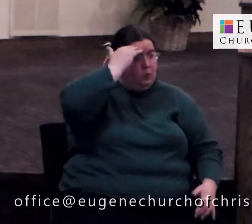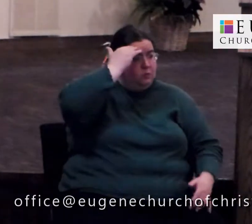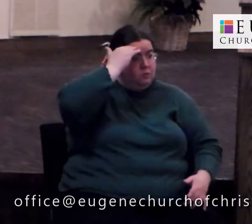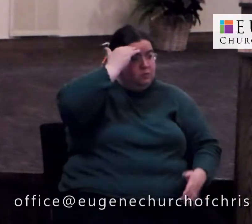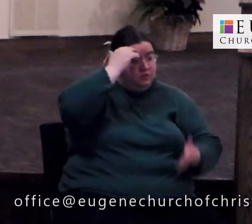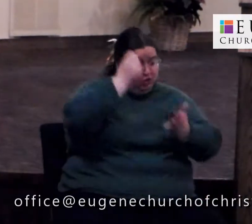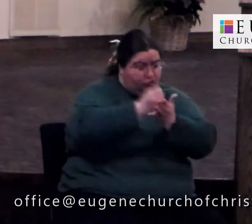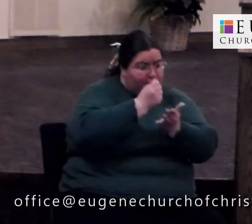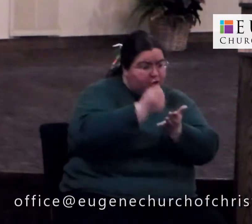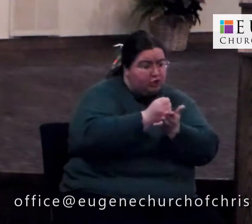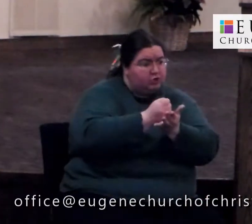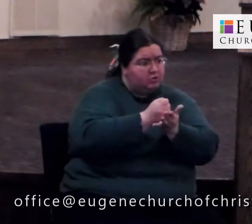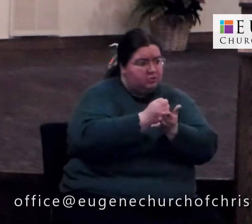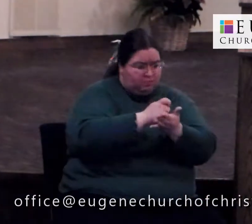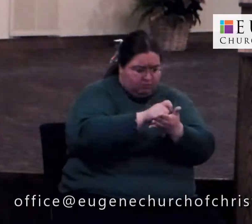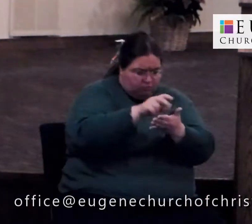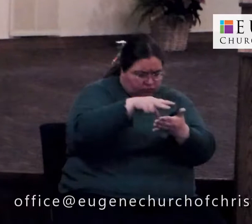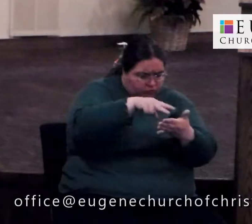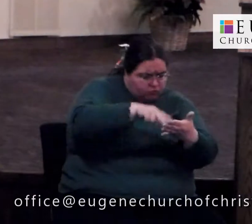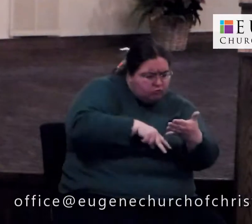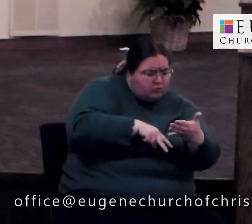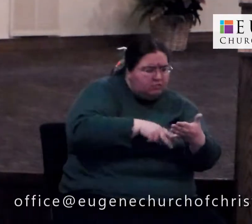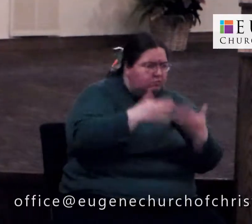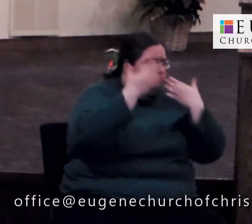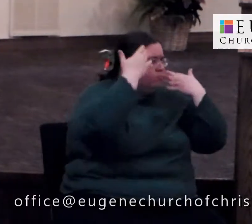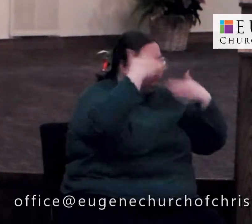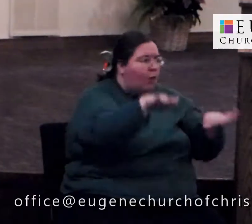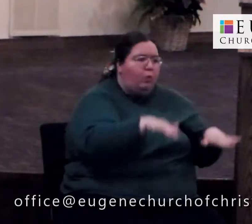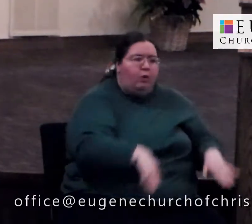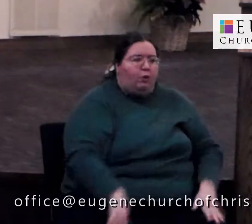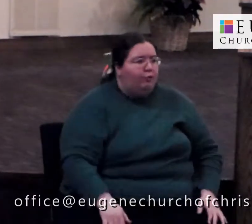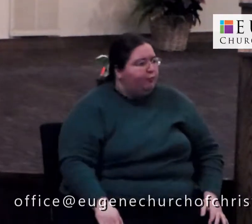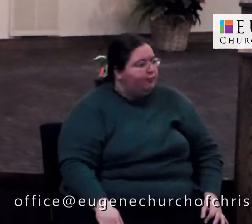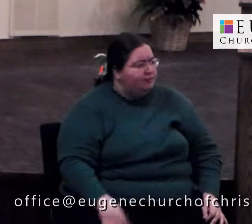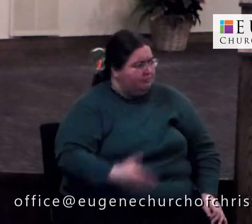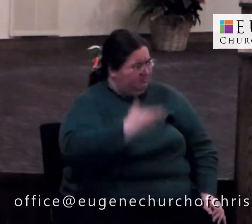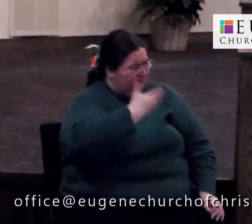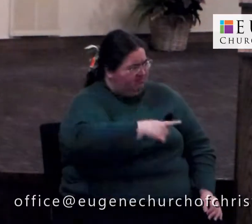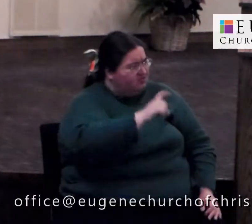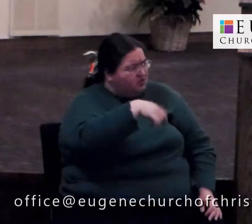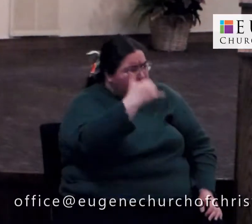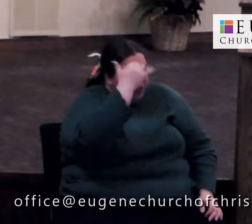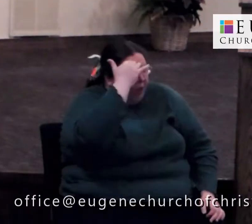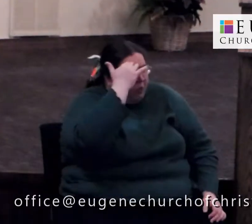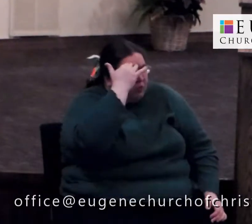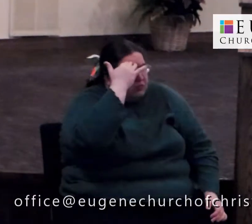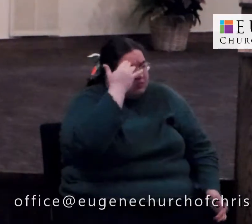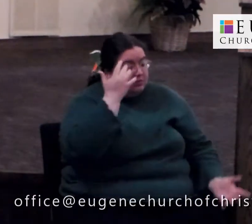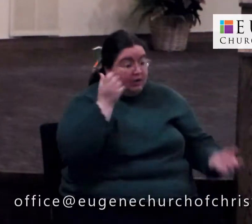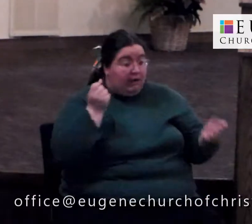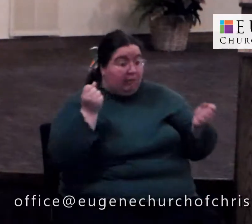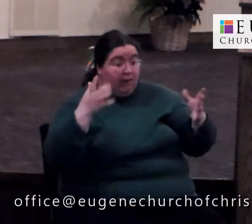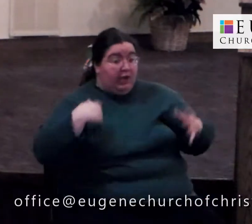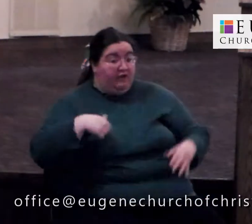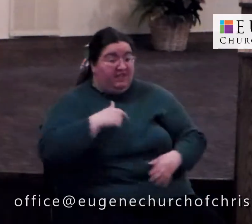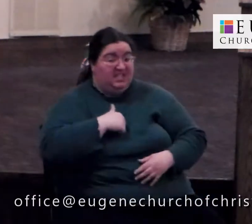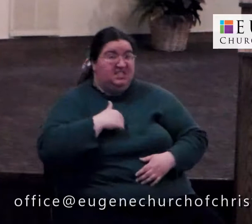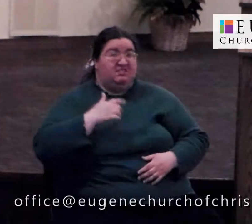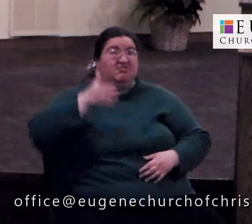this is where the king would come from, but he does not know these things. And for so many of us, part of our disconnection with God and what he does is we're just not